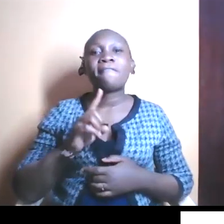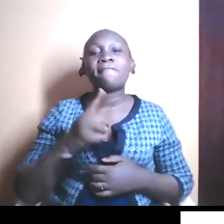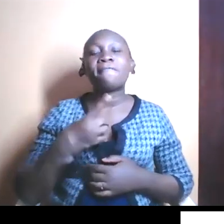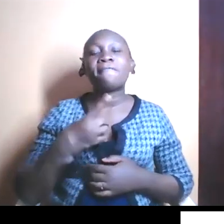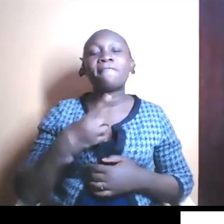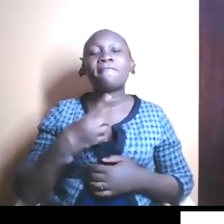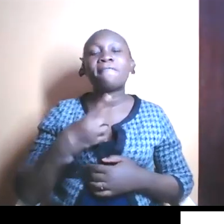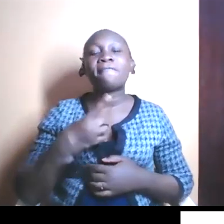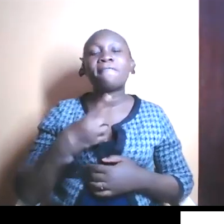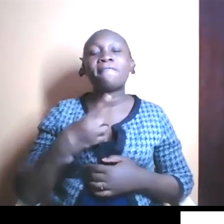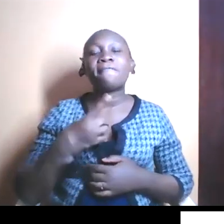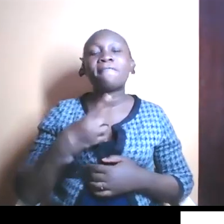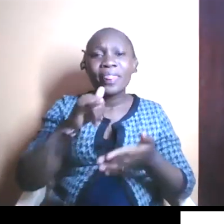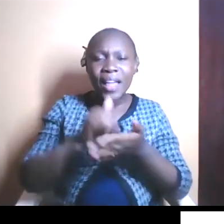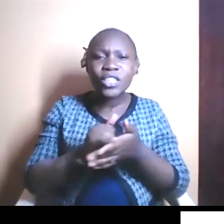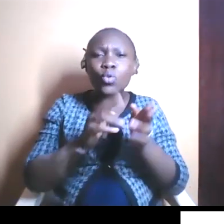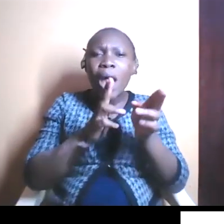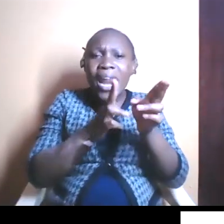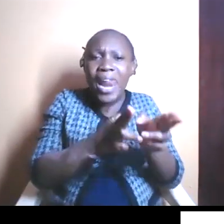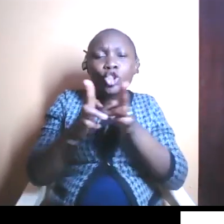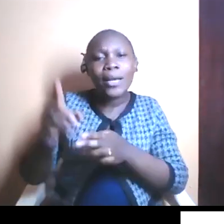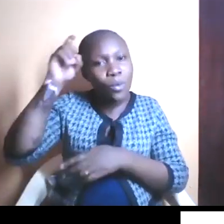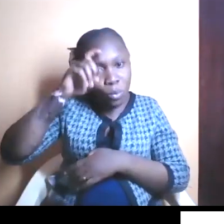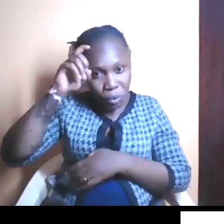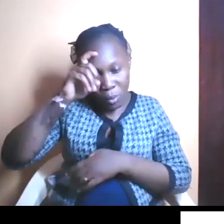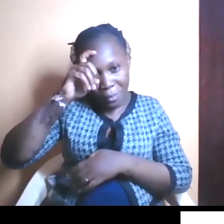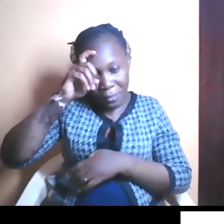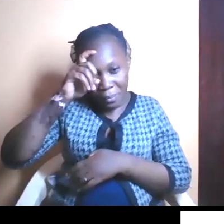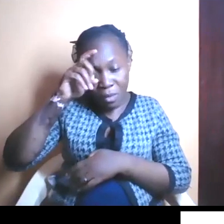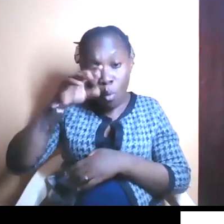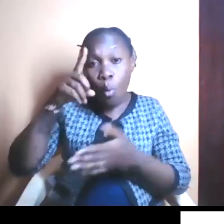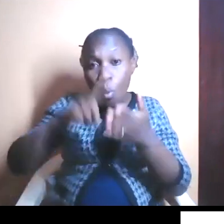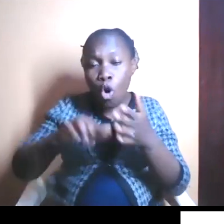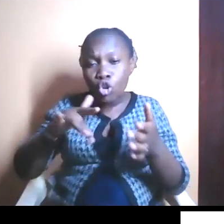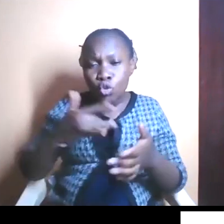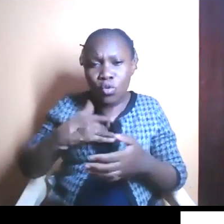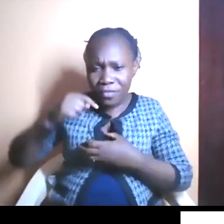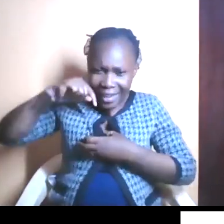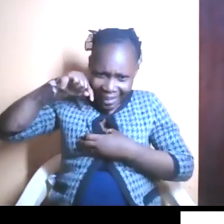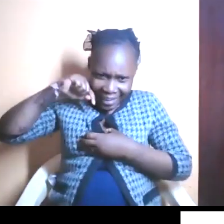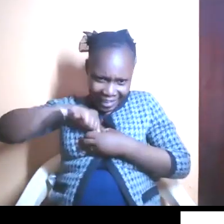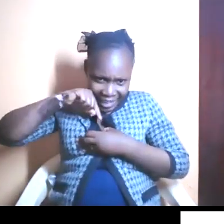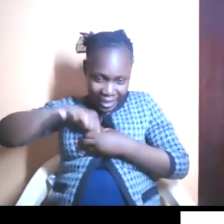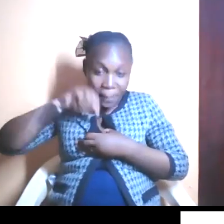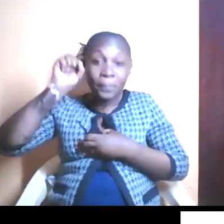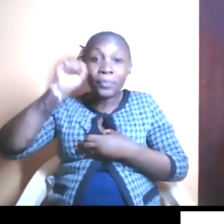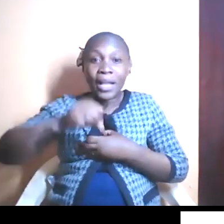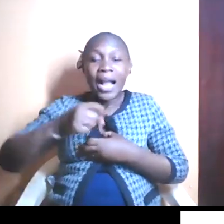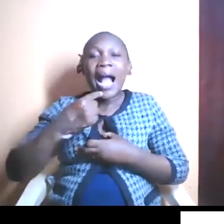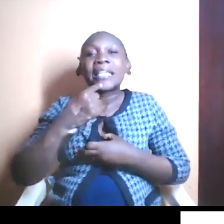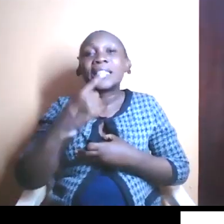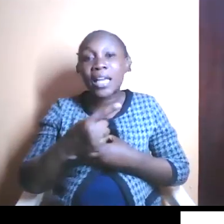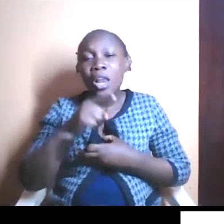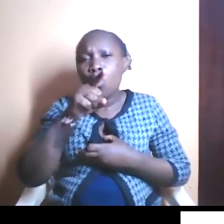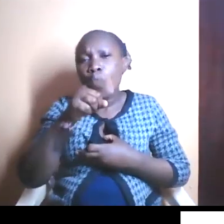natural intelligence, your intuition. Your intuition can tell you whether the space where you are is a toxic